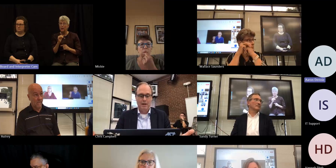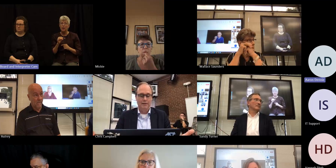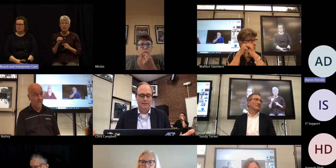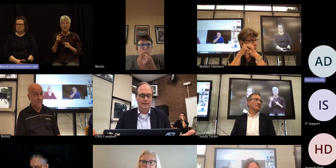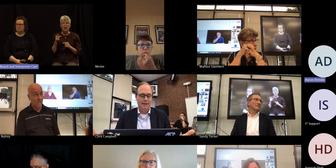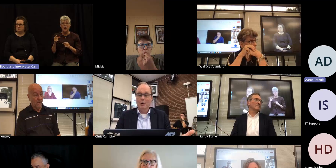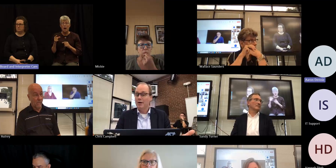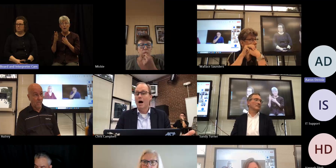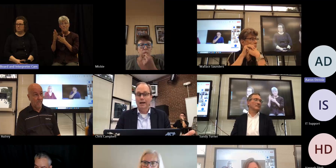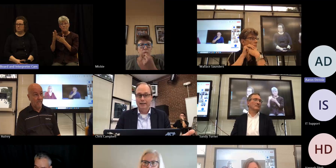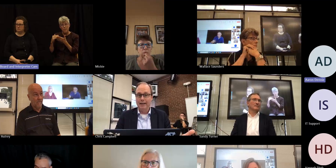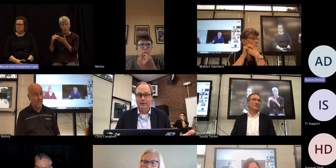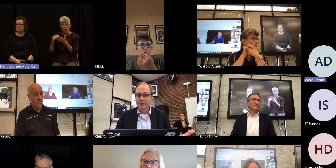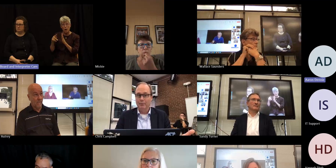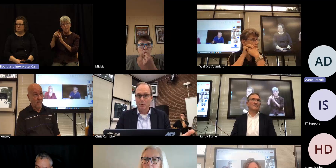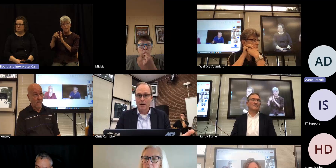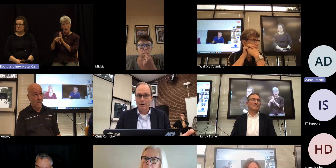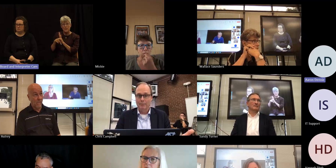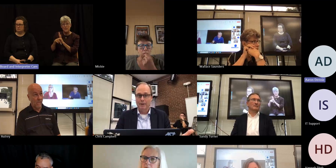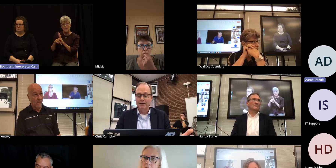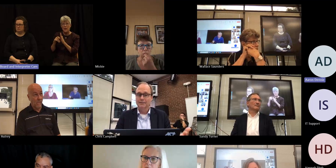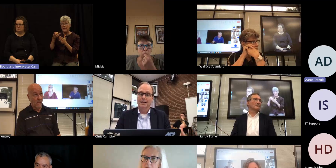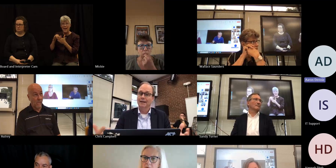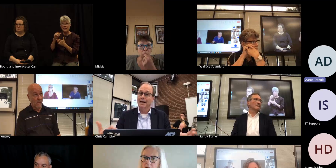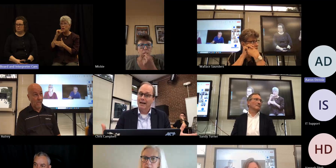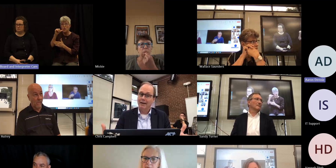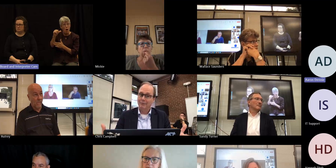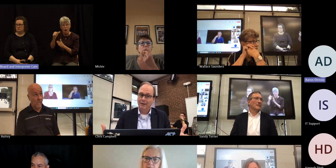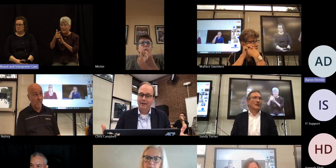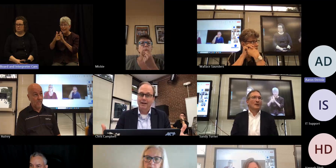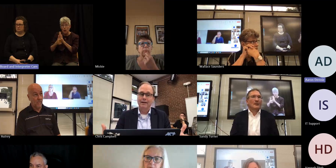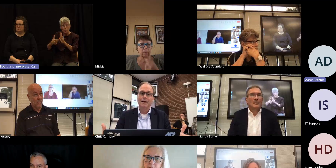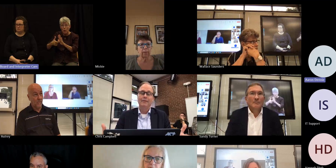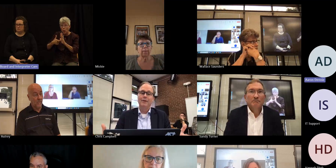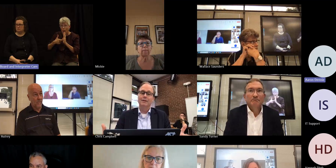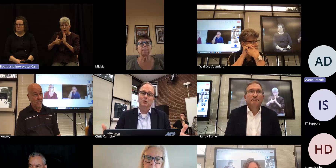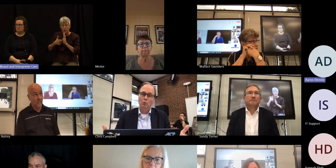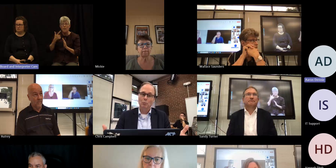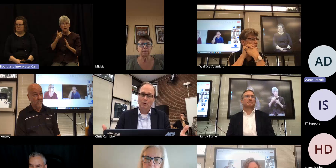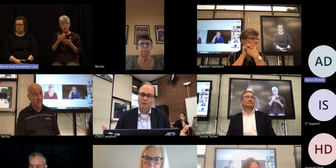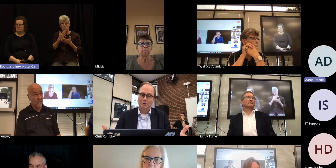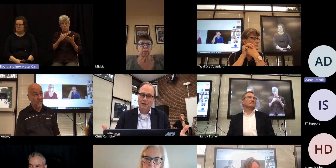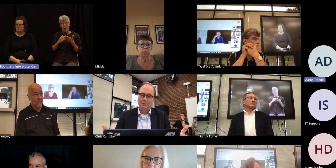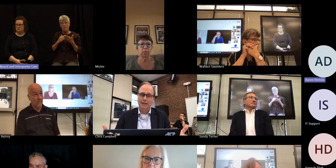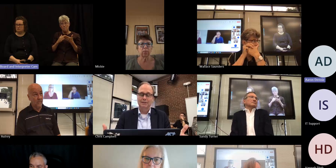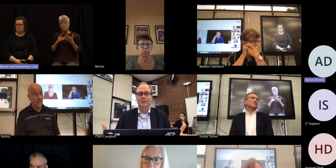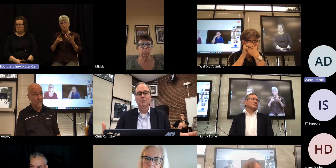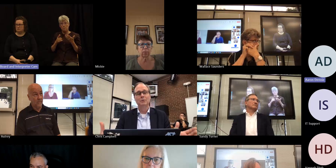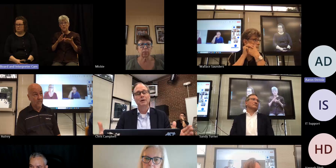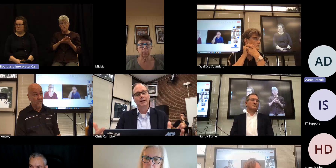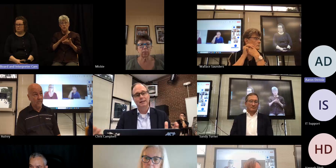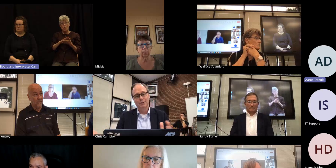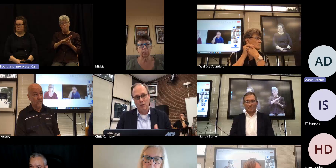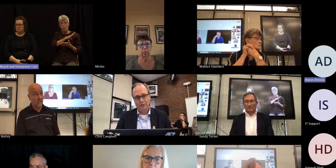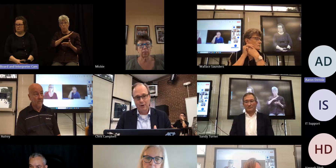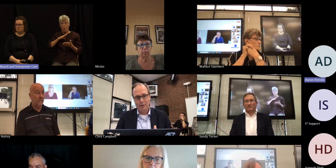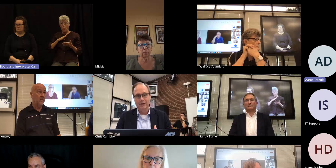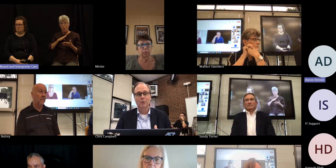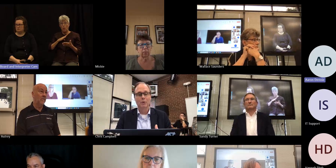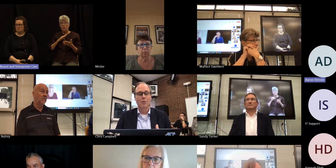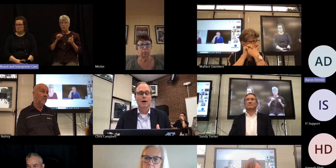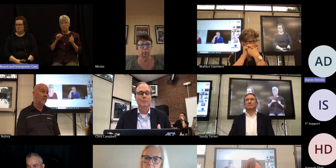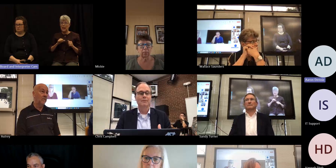parts of the policy that are not legally required? Because again, not everything that school boards are subject to is